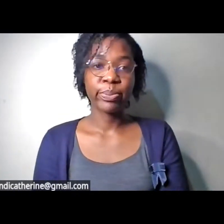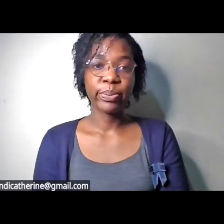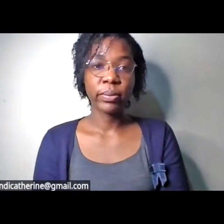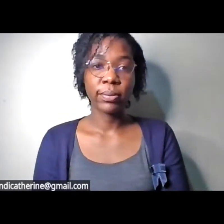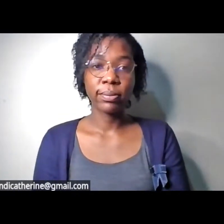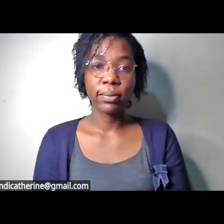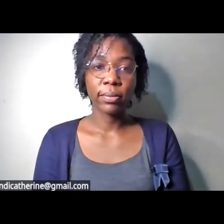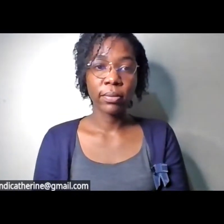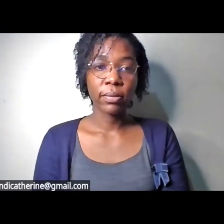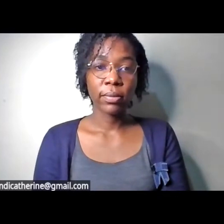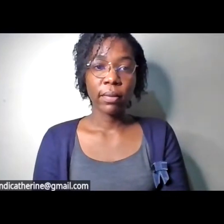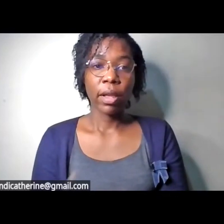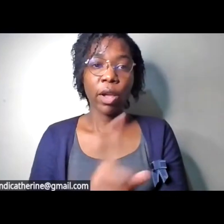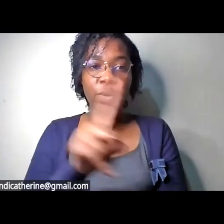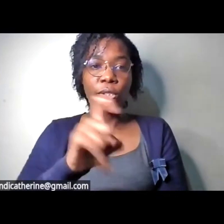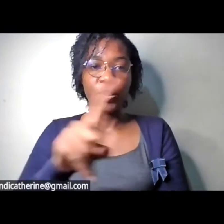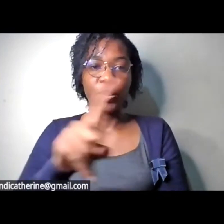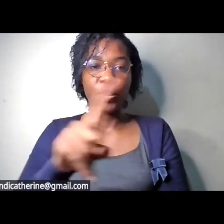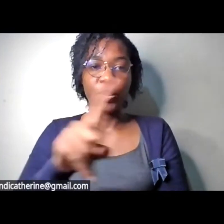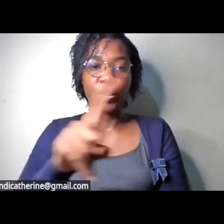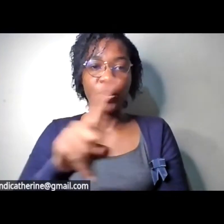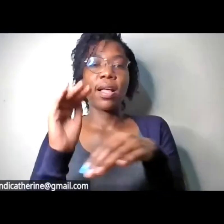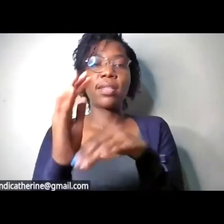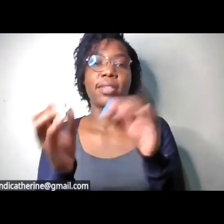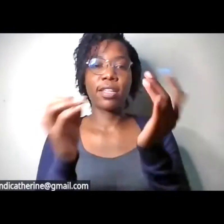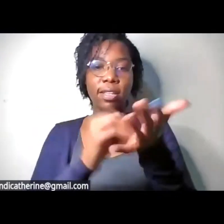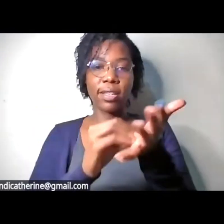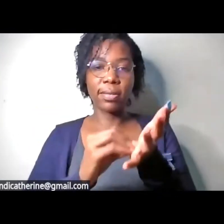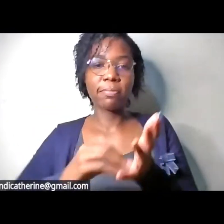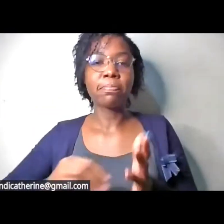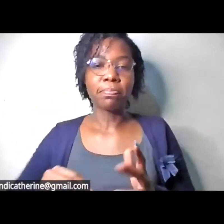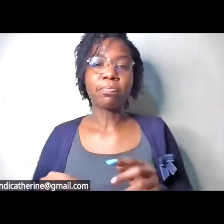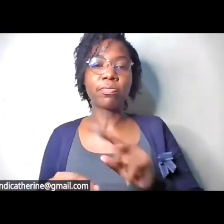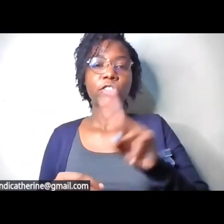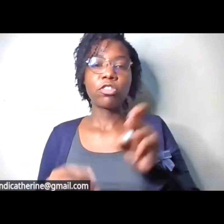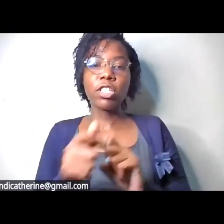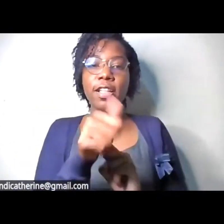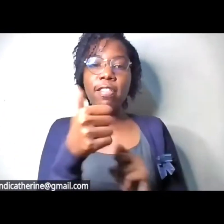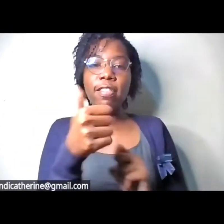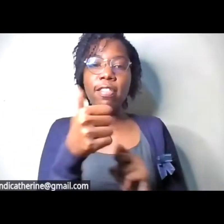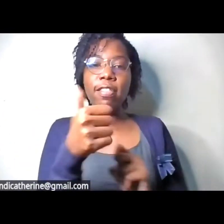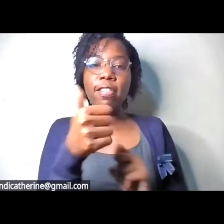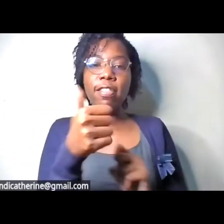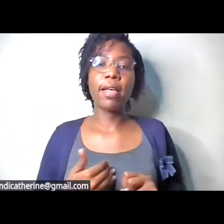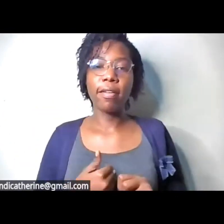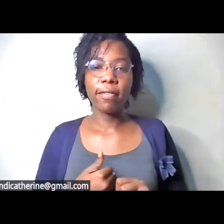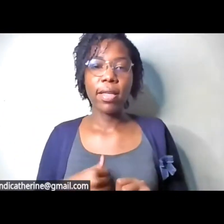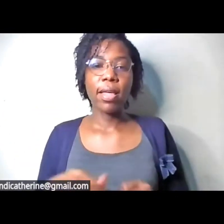more, yes, the other question I have is on Matters social media.